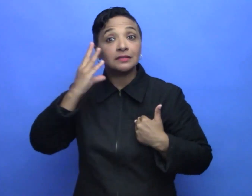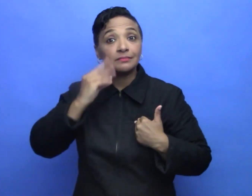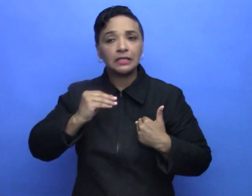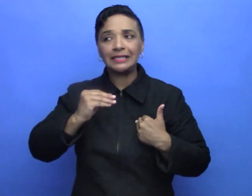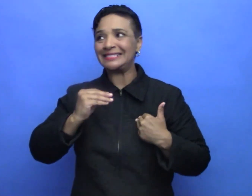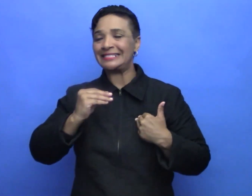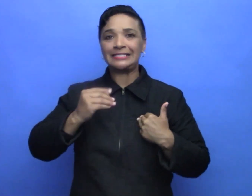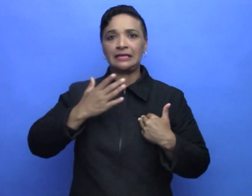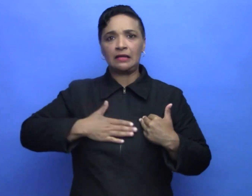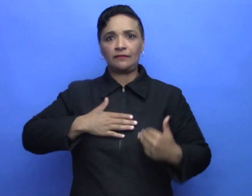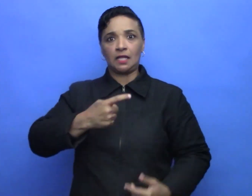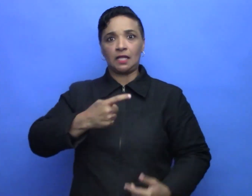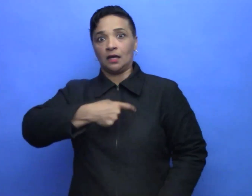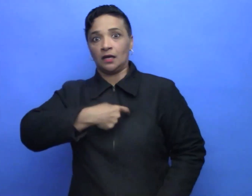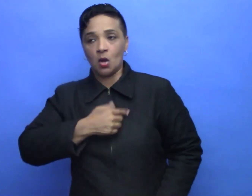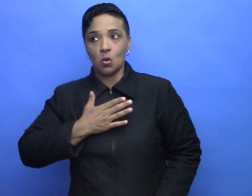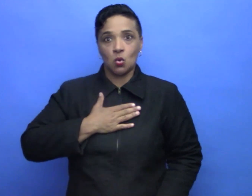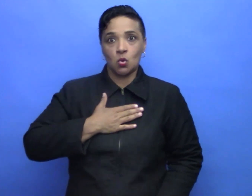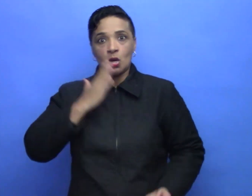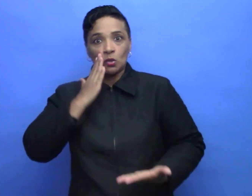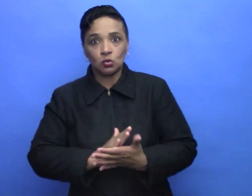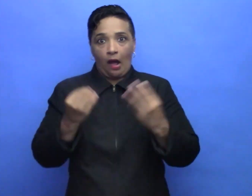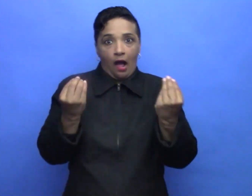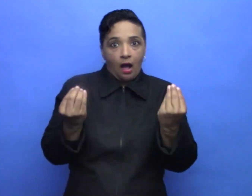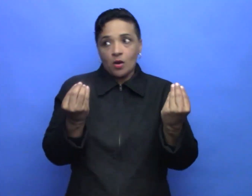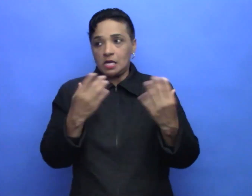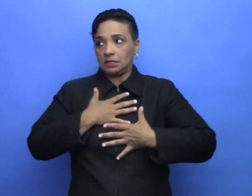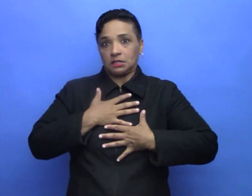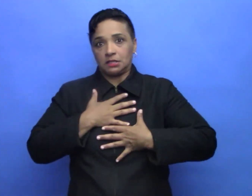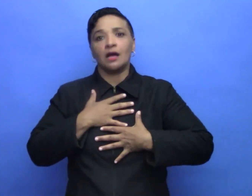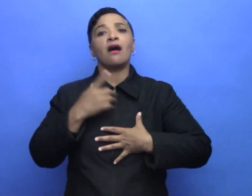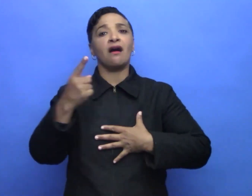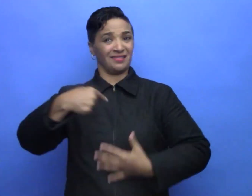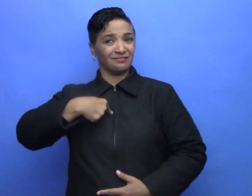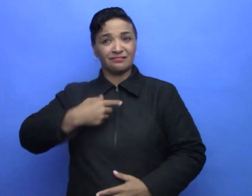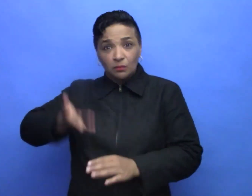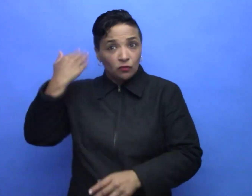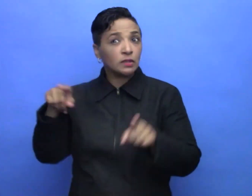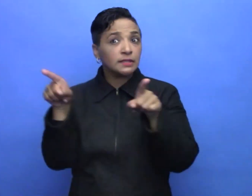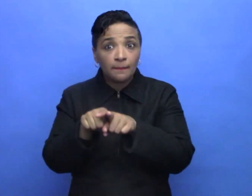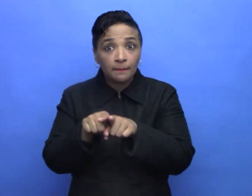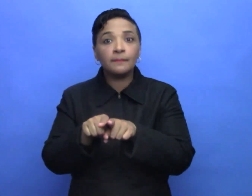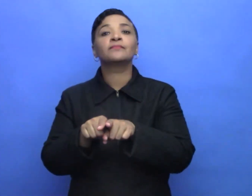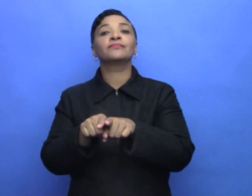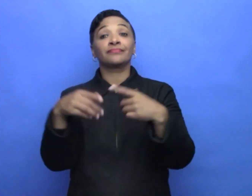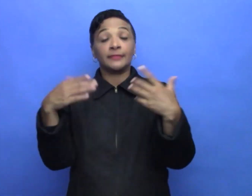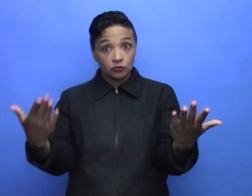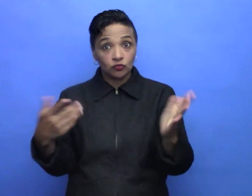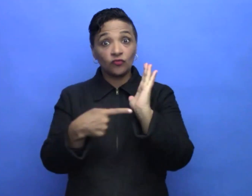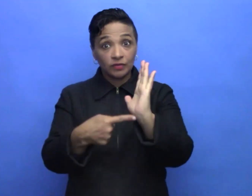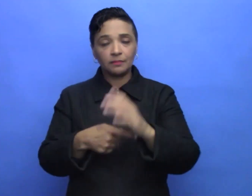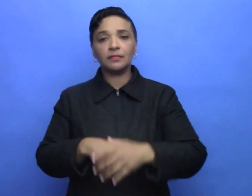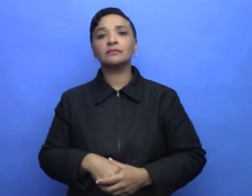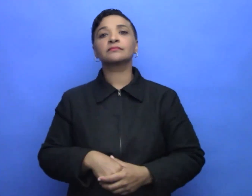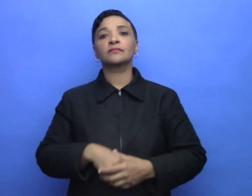of anxiety to persons with disabilities, and I was one of them. So when I have someone inside the